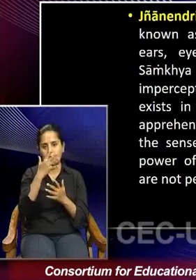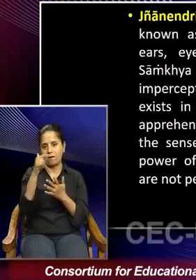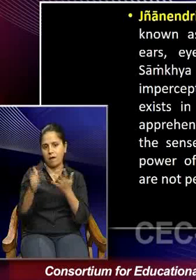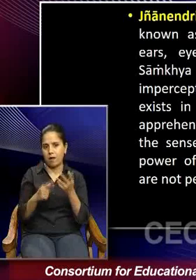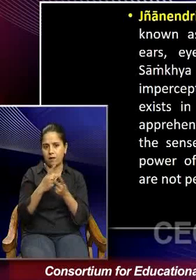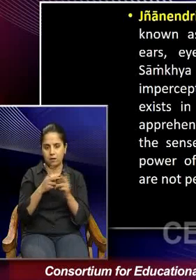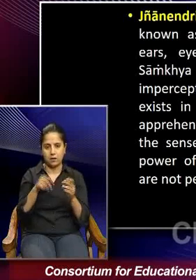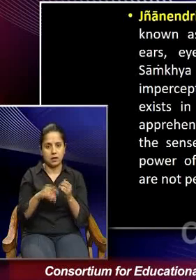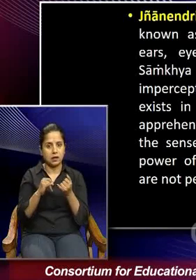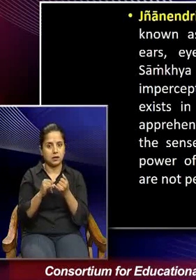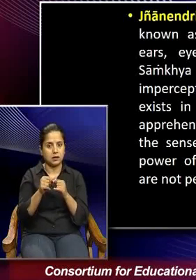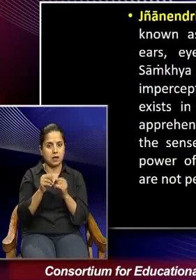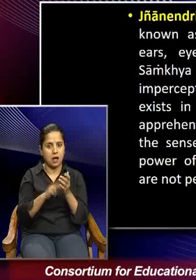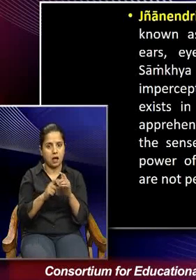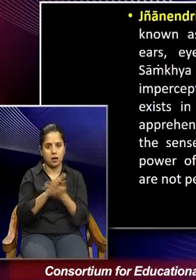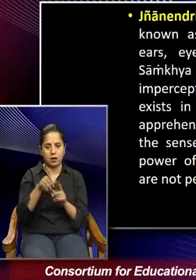On Sāṅkhya's views,